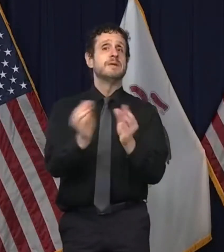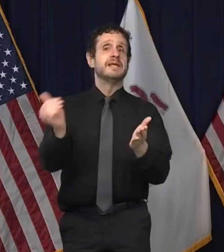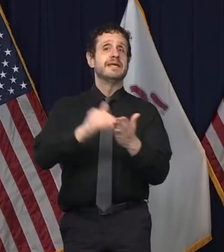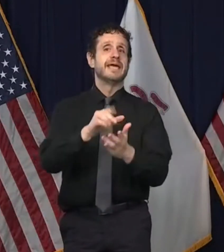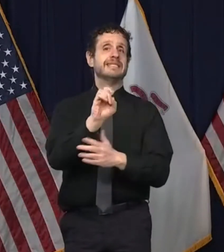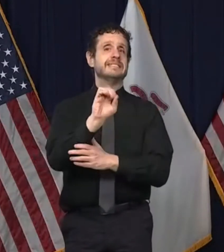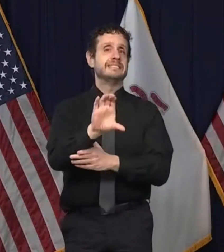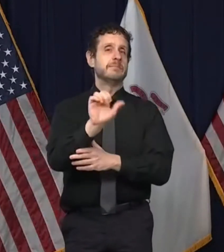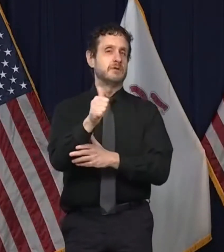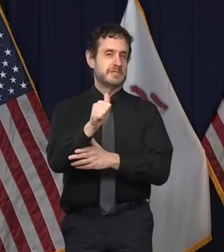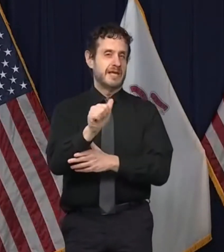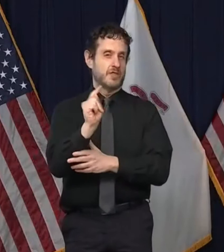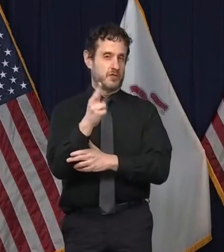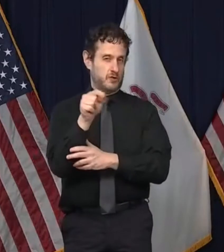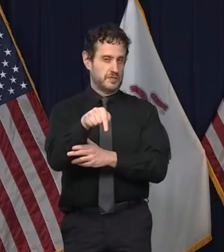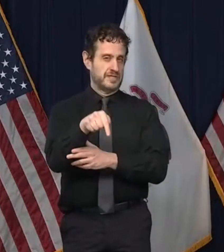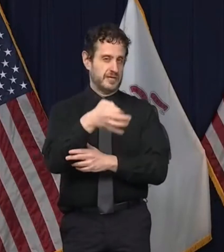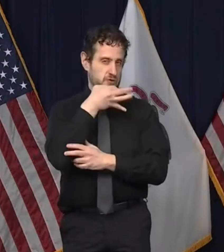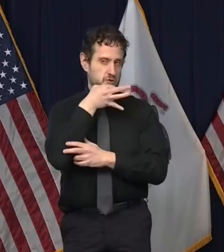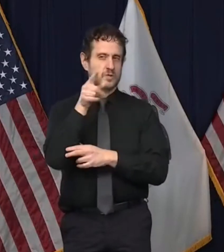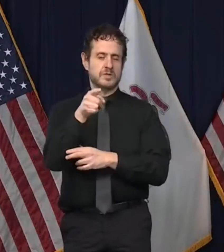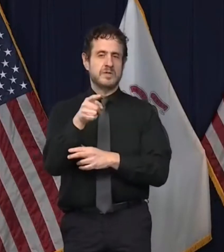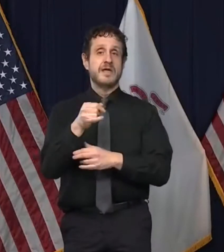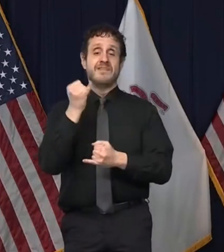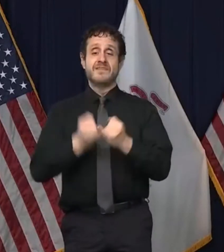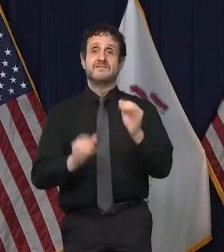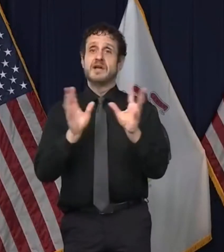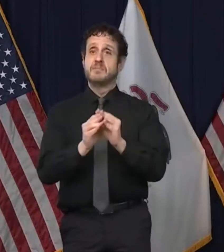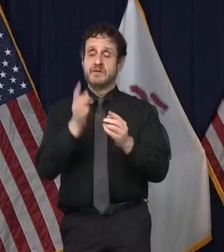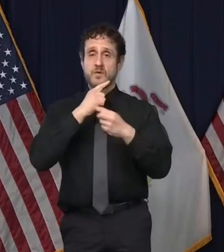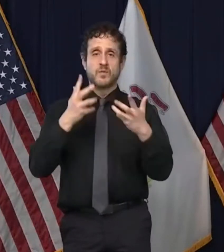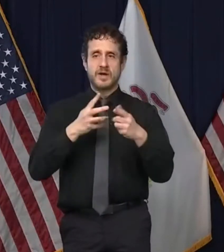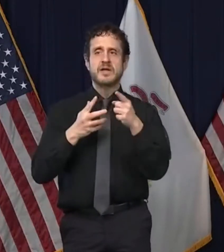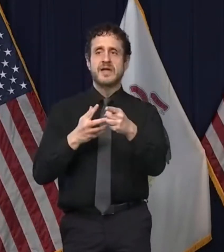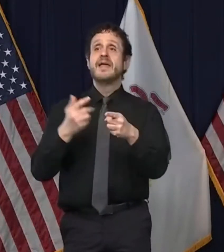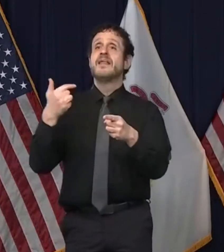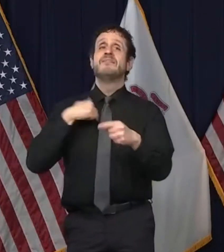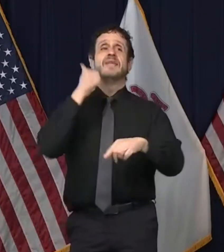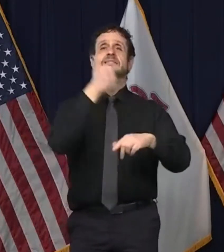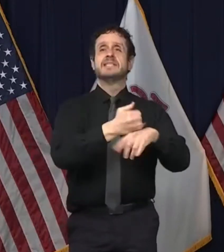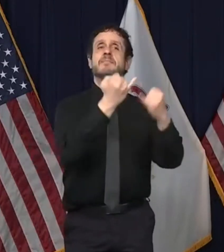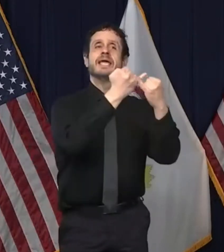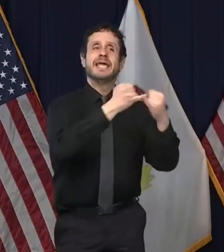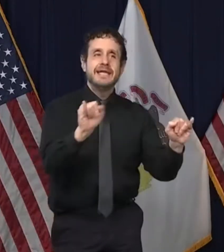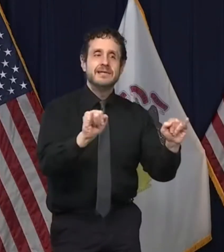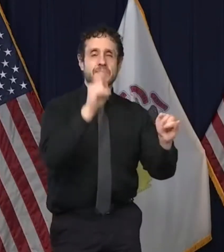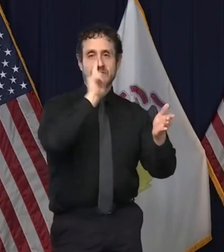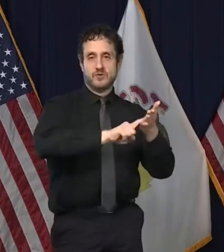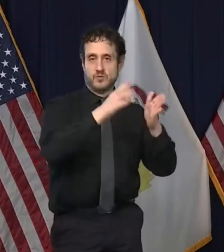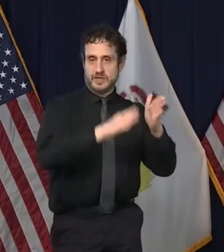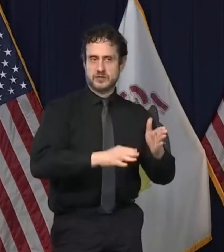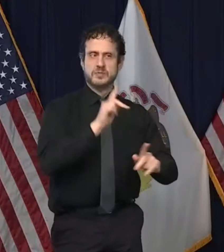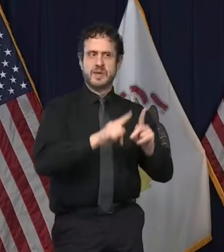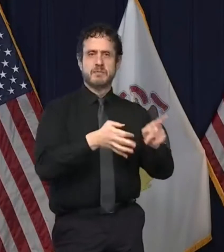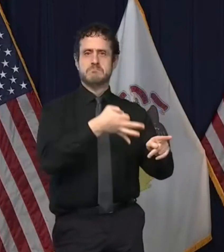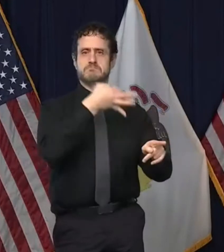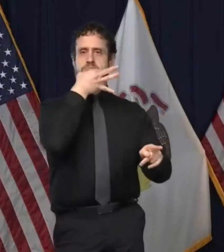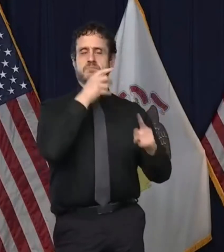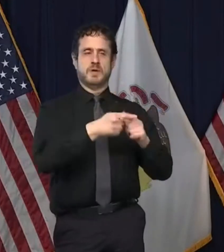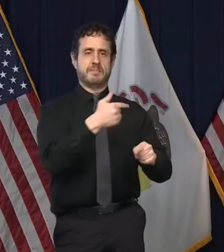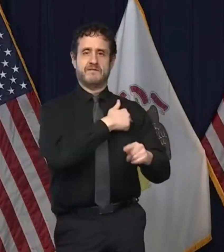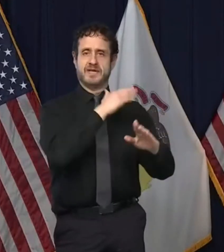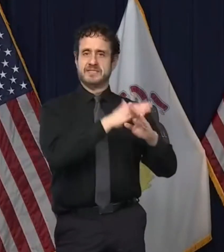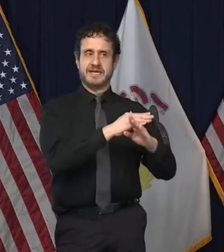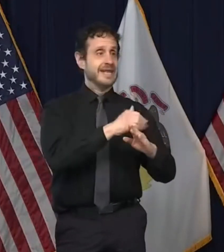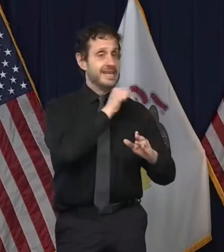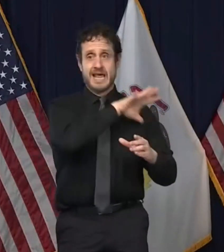entail? Well, it's a review of conclusions reached by an entirely independent body of vaccine experts from outside